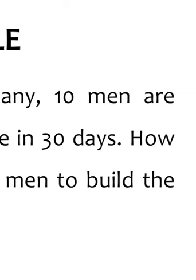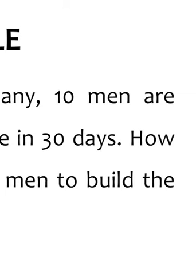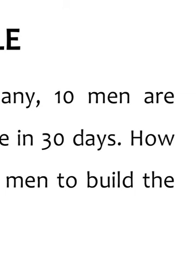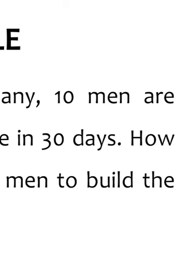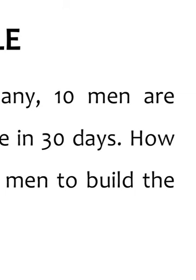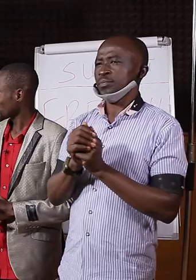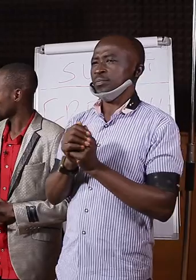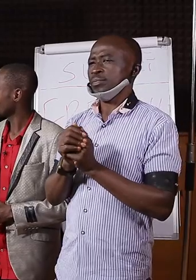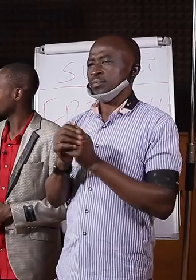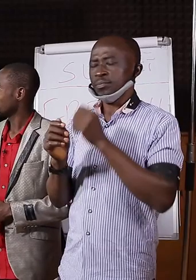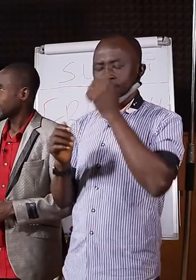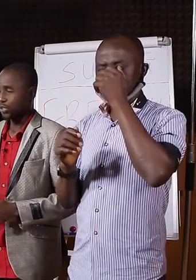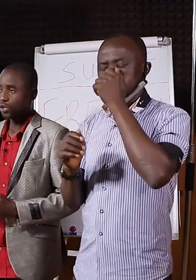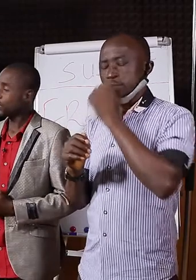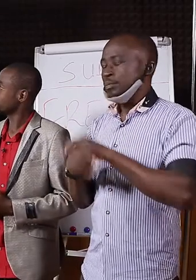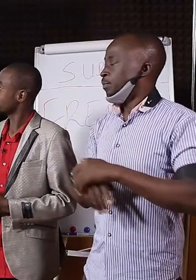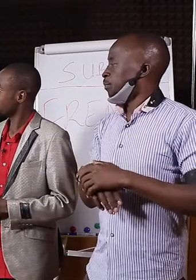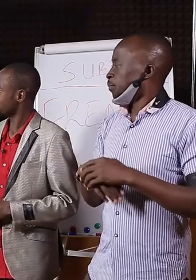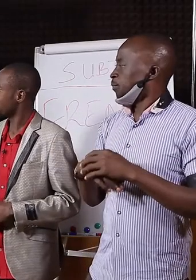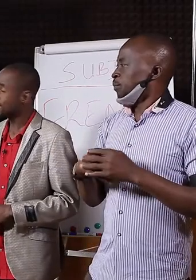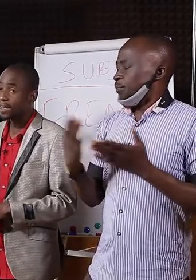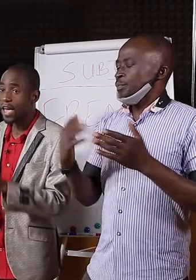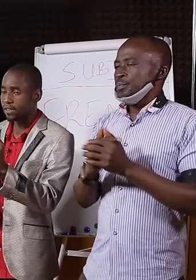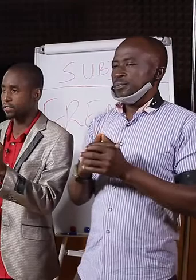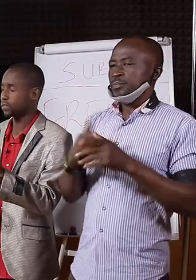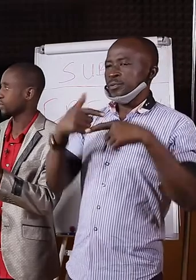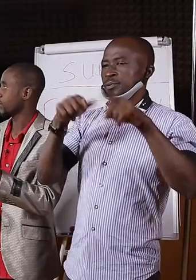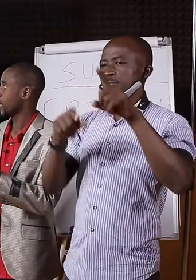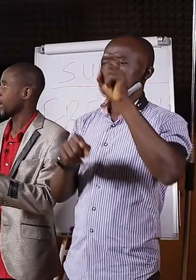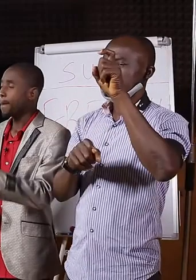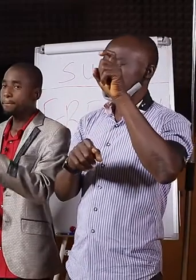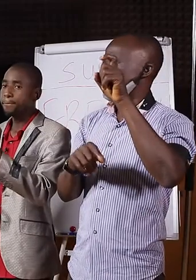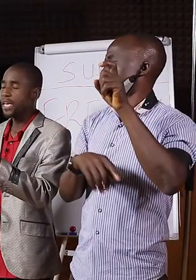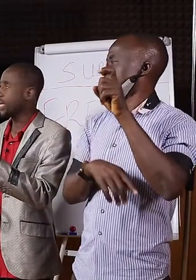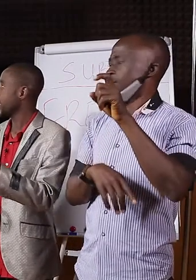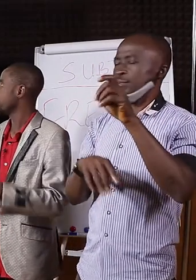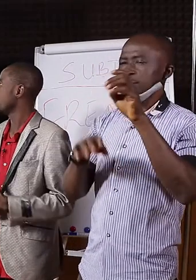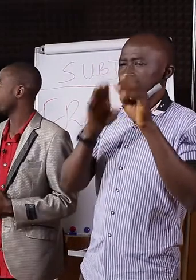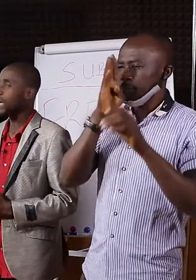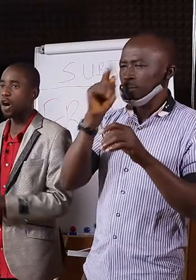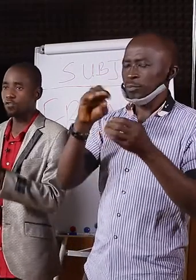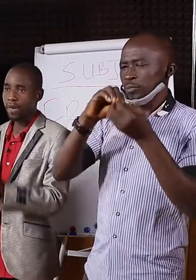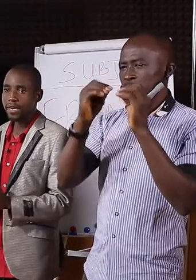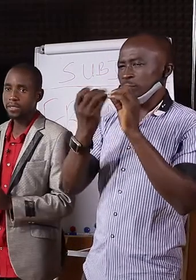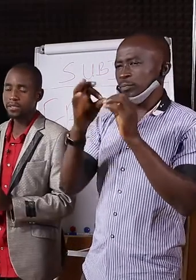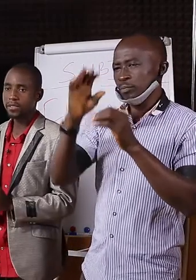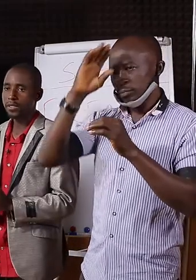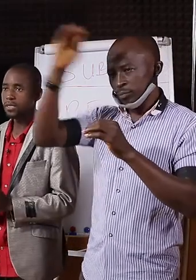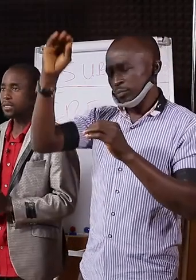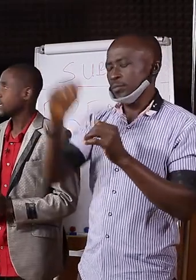The solution says let x be the number of